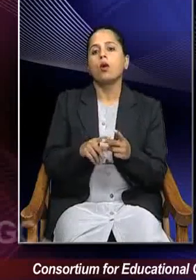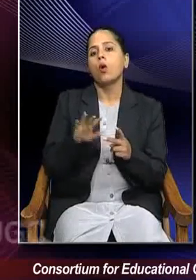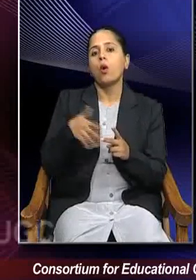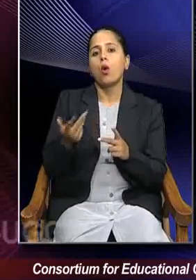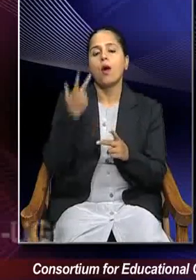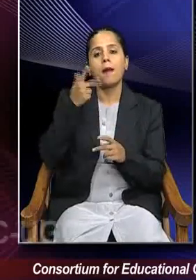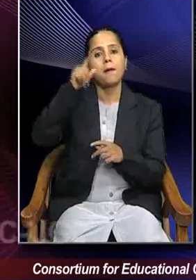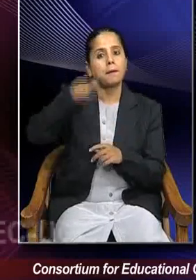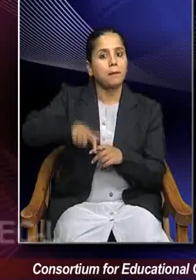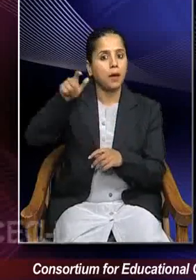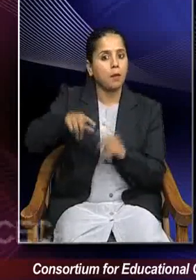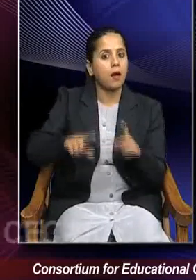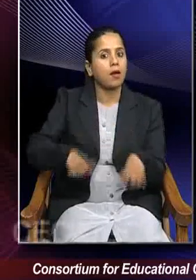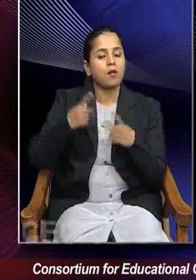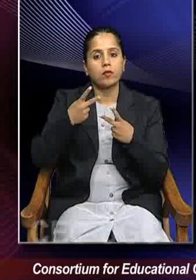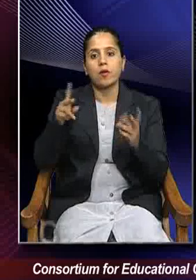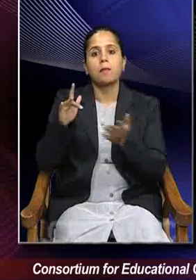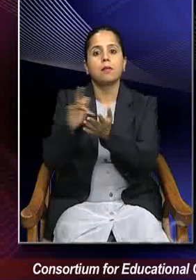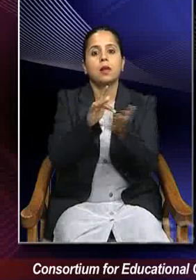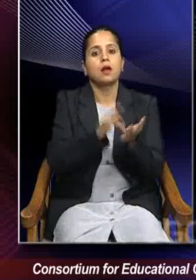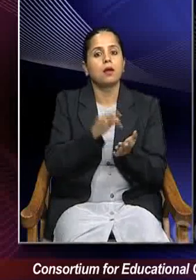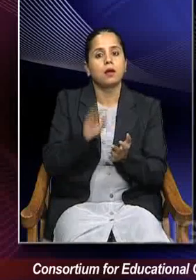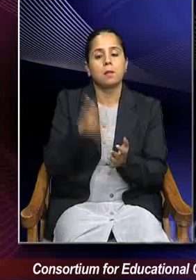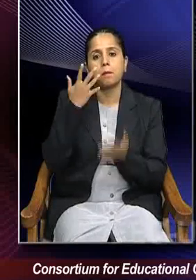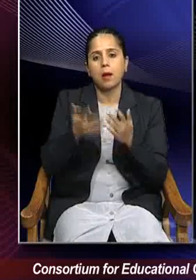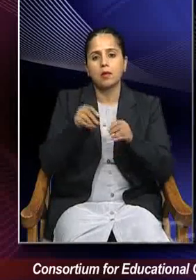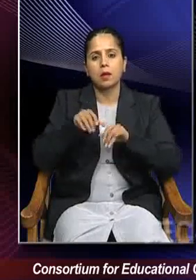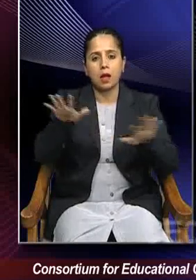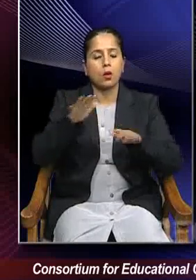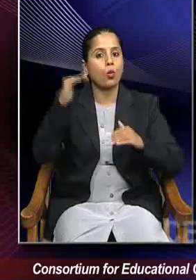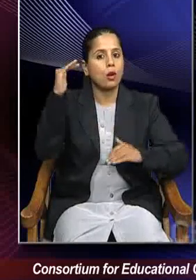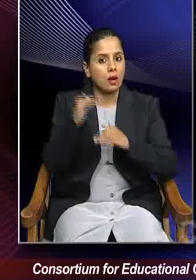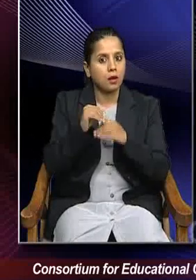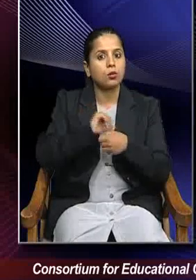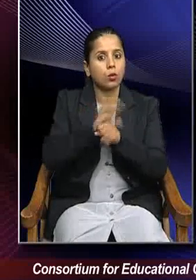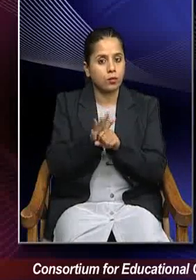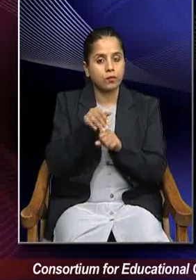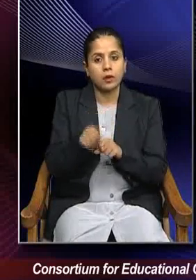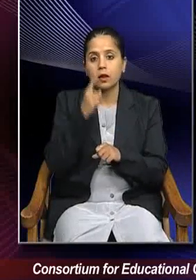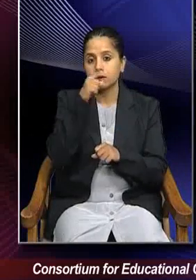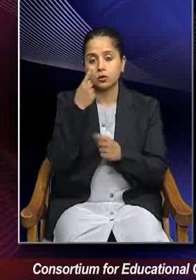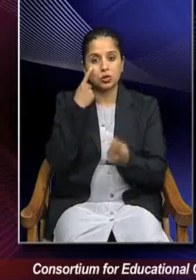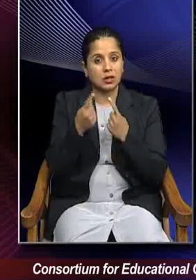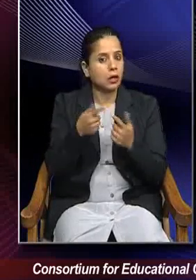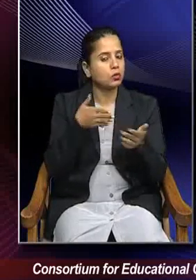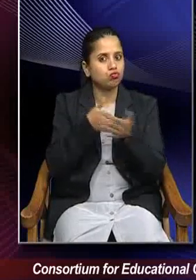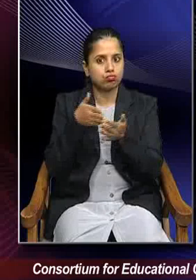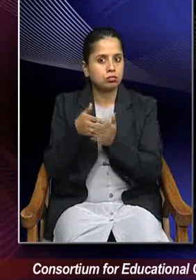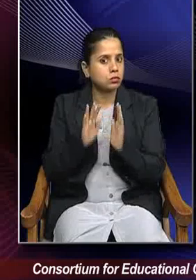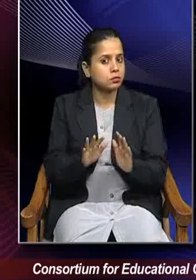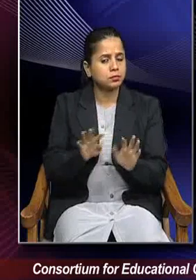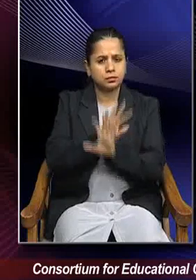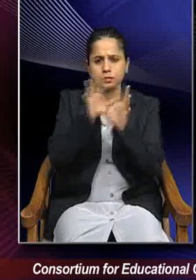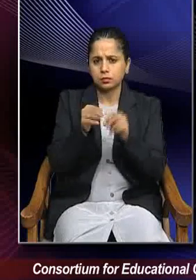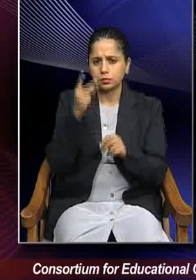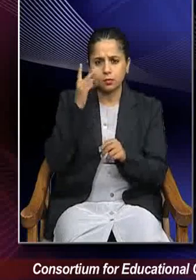making people living in different places so that contamination may be reduced, and then testing was also a challenge. So all these kinds